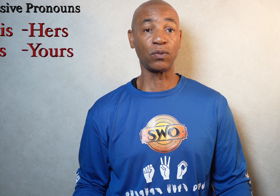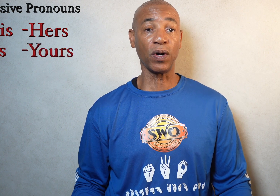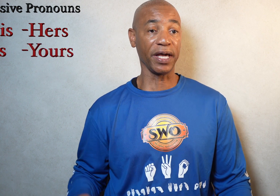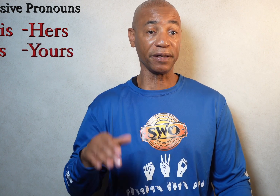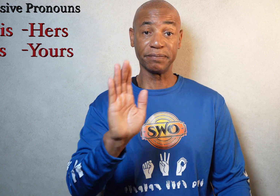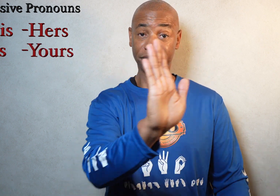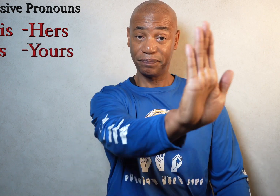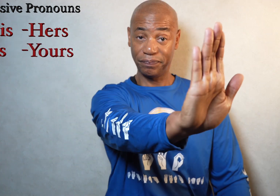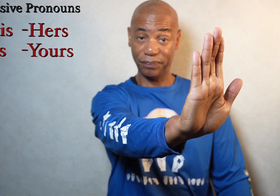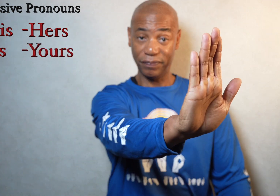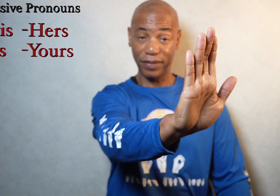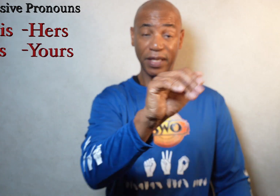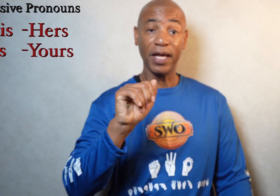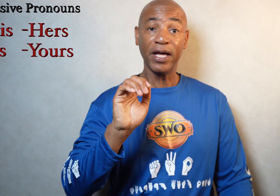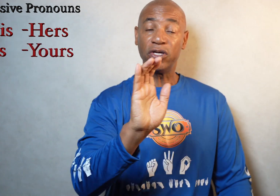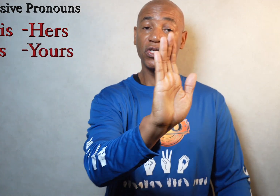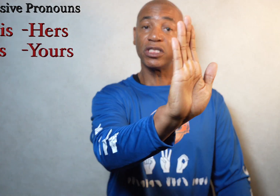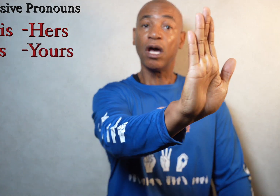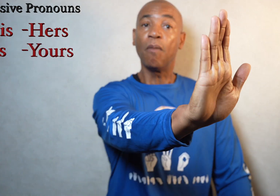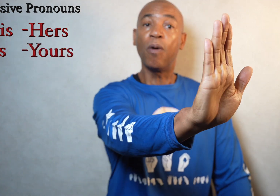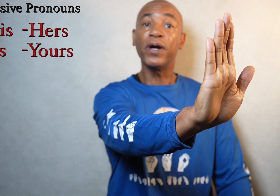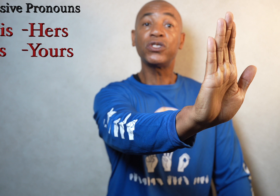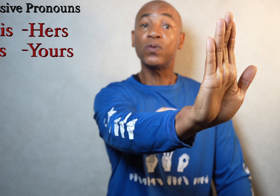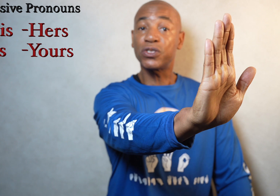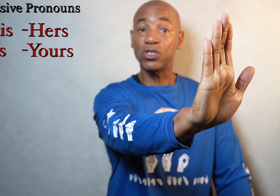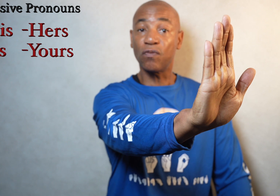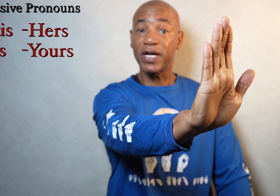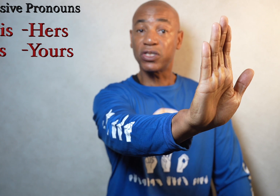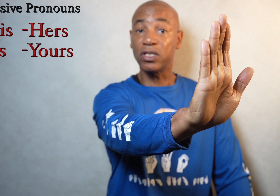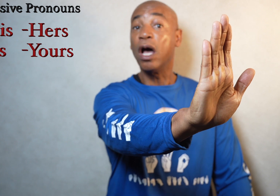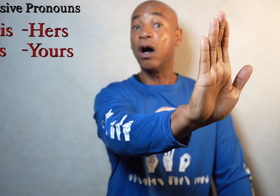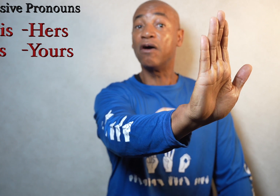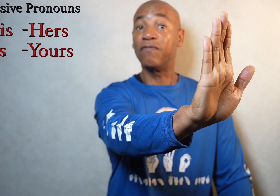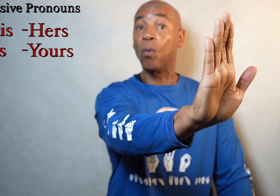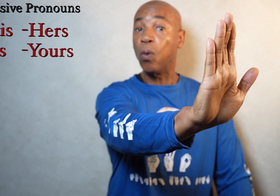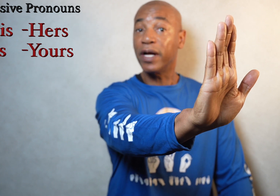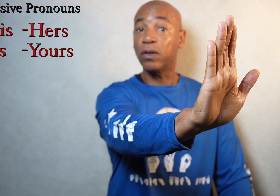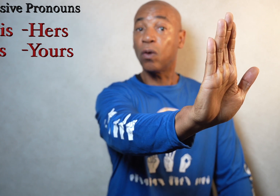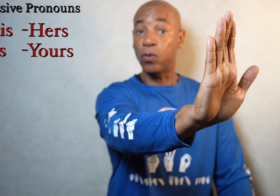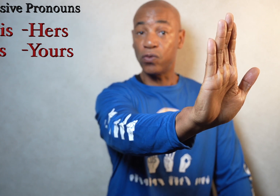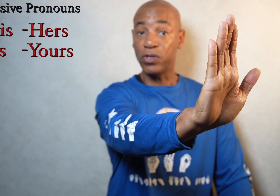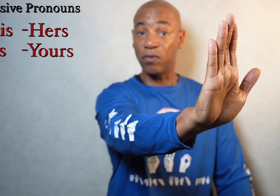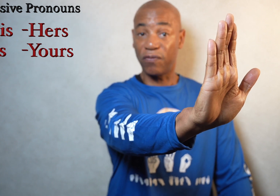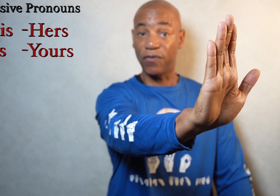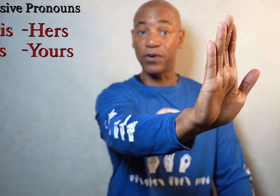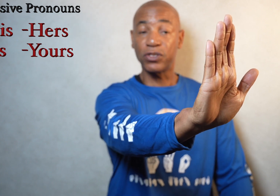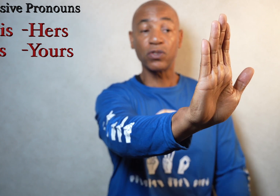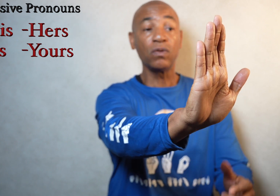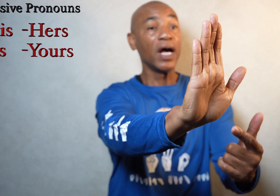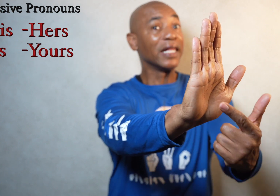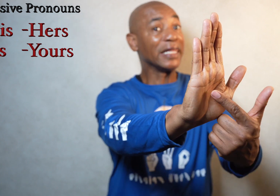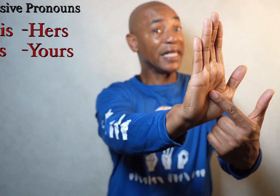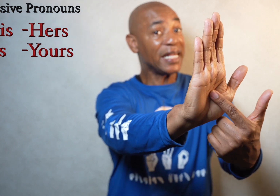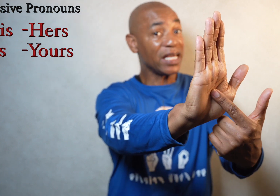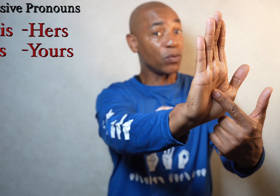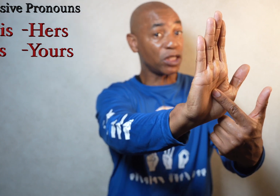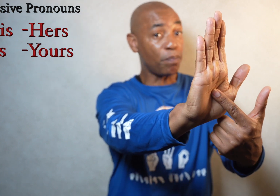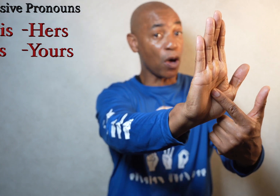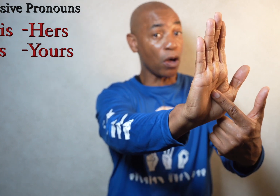way. You just point towards the direction of what or who you're referring to, leading with the palm